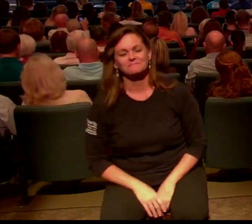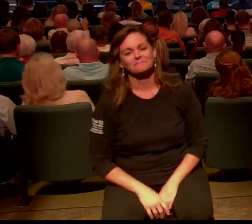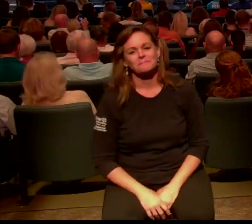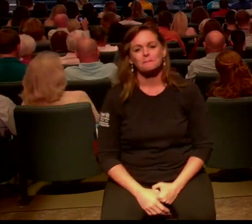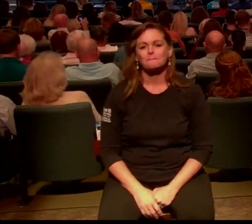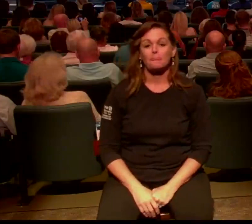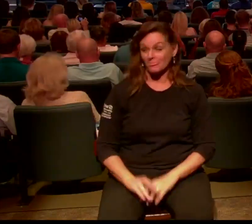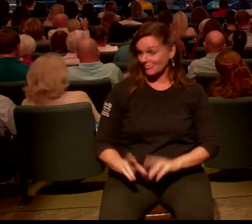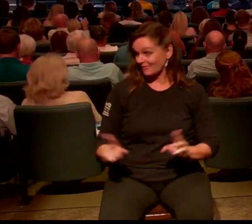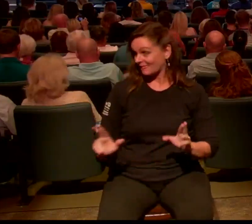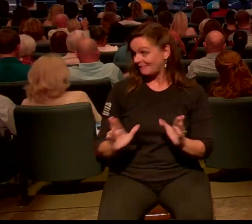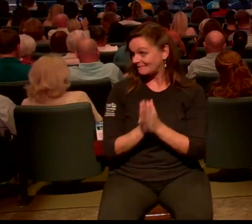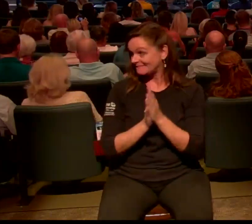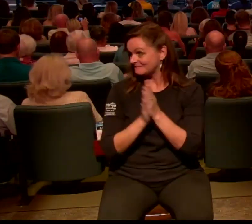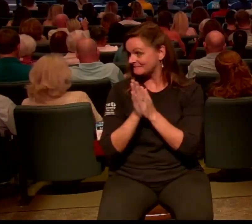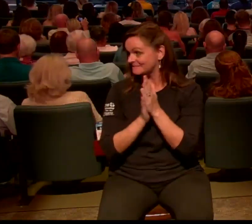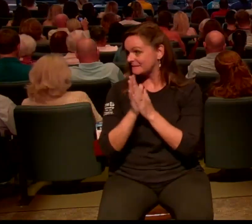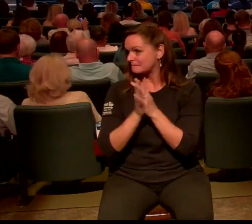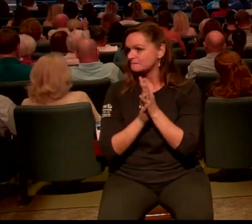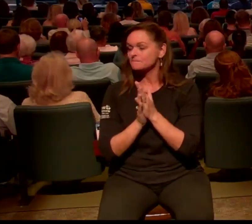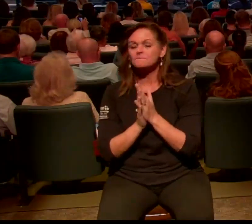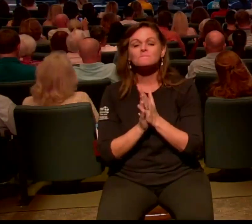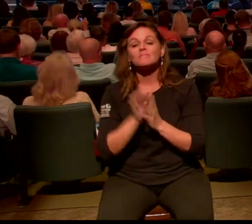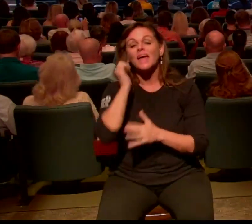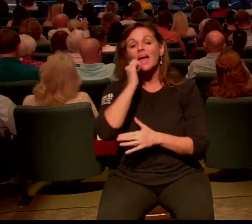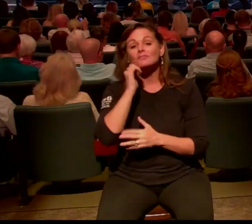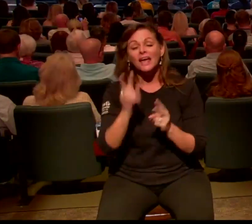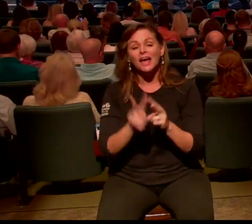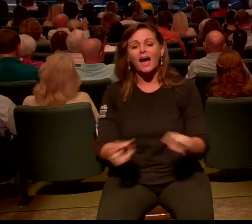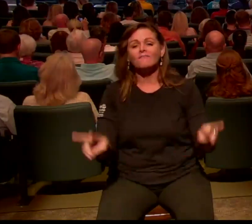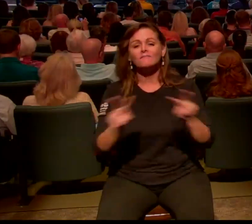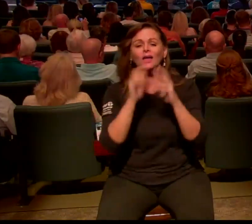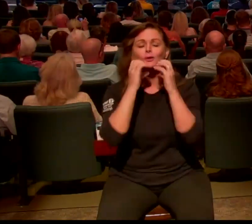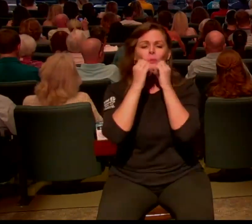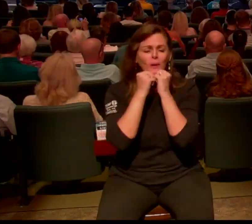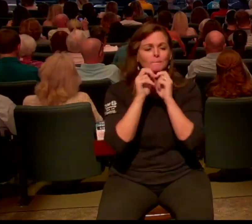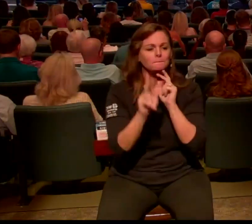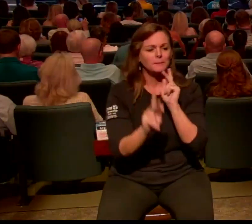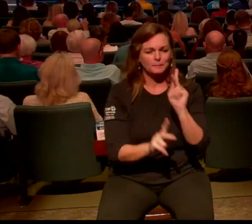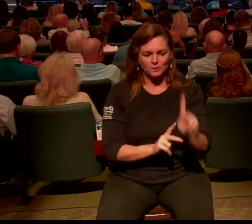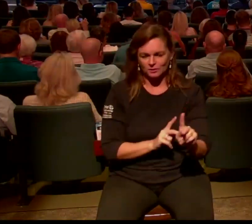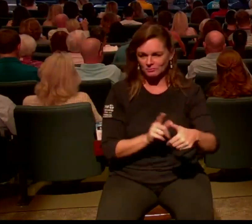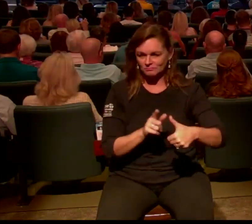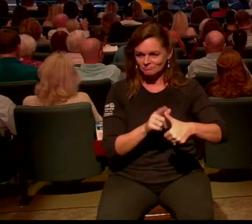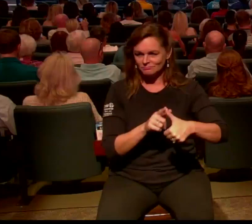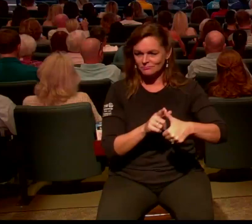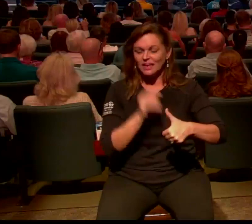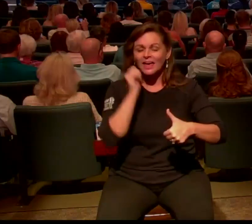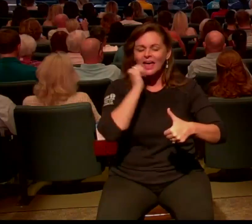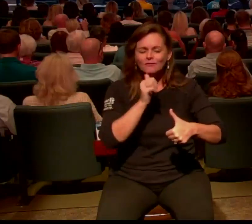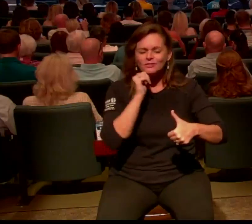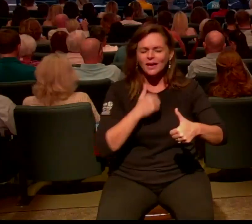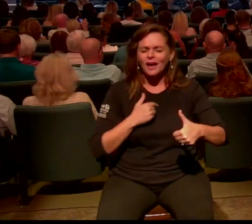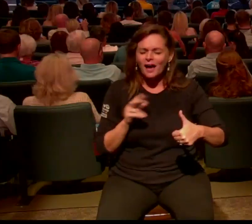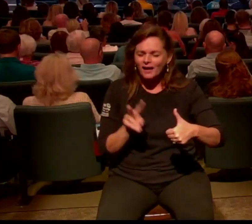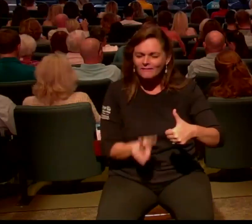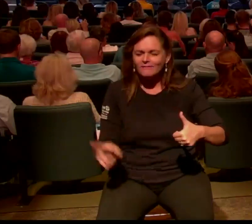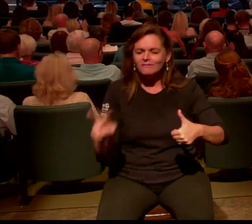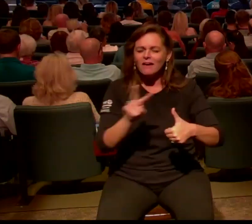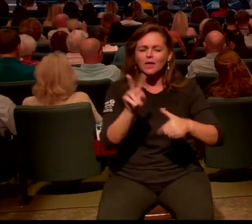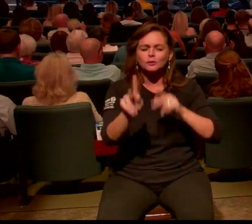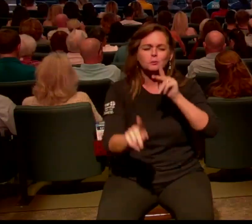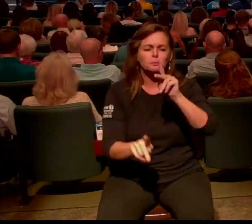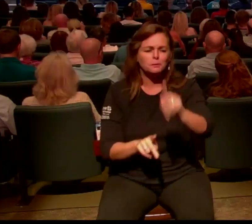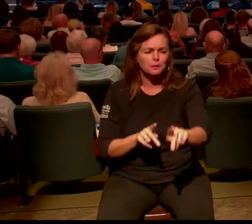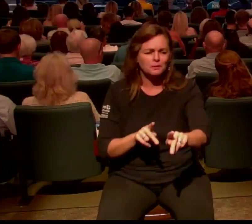Okay, are you ready? Every day, I value people. Every day. That's where it starts, folks. If I